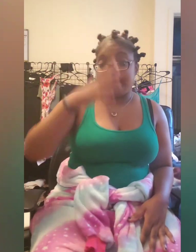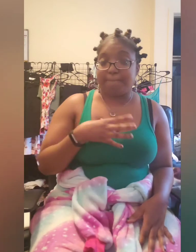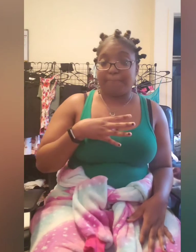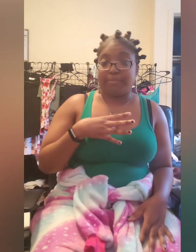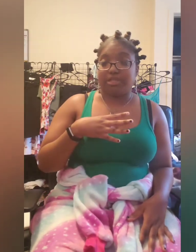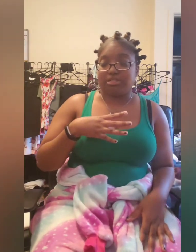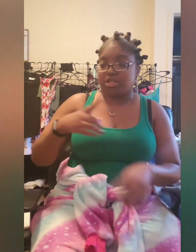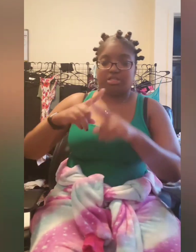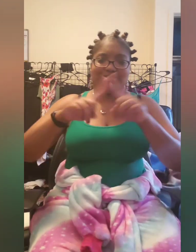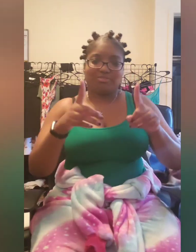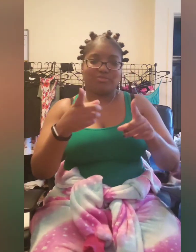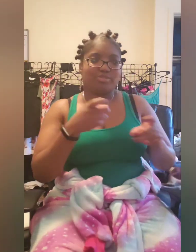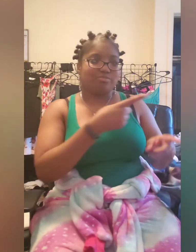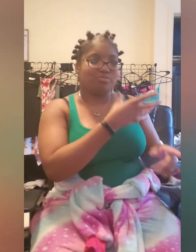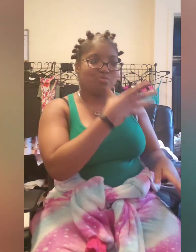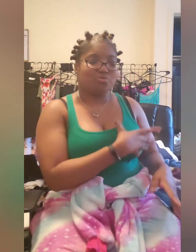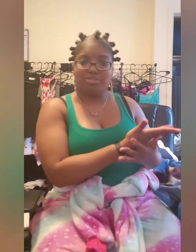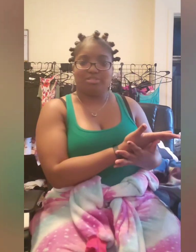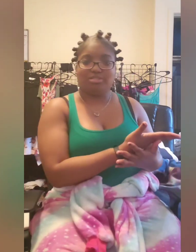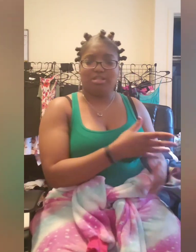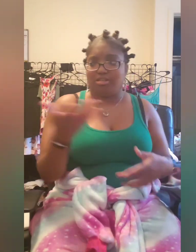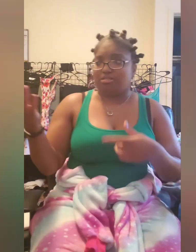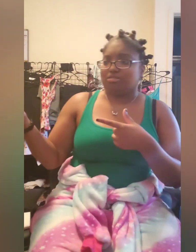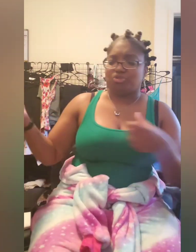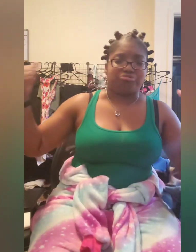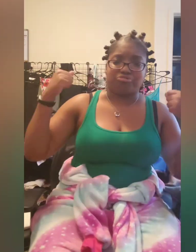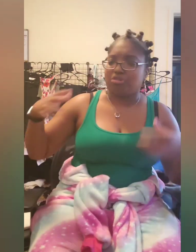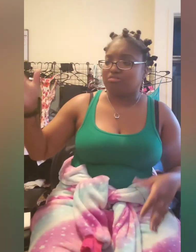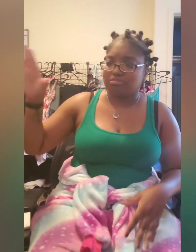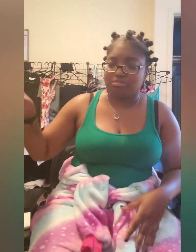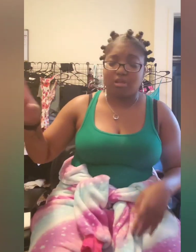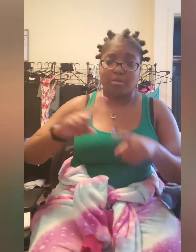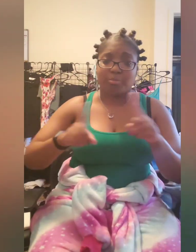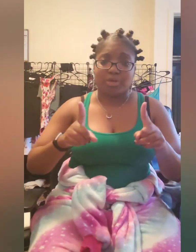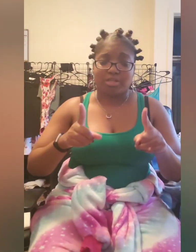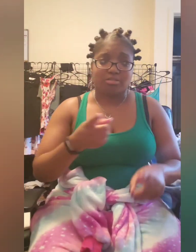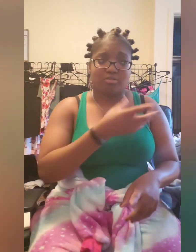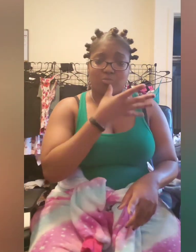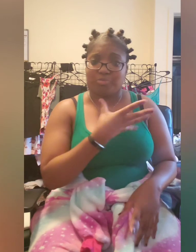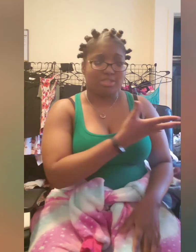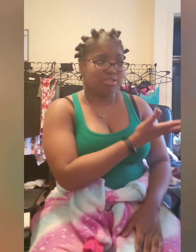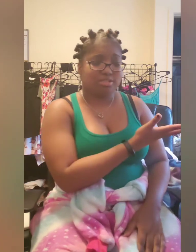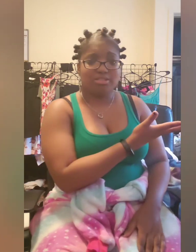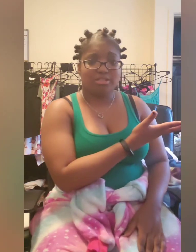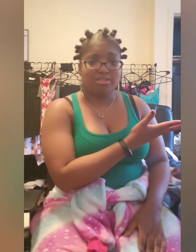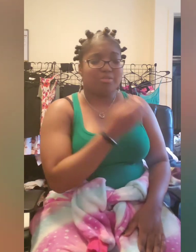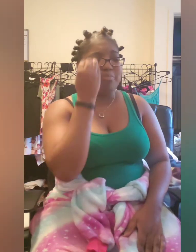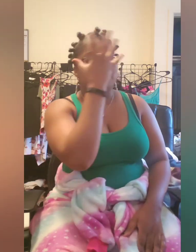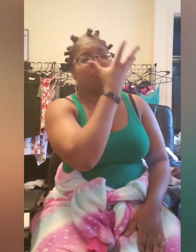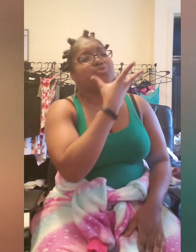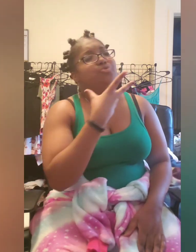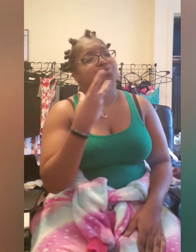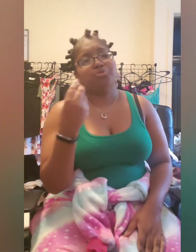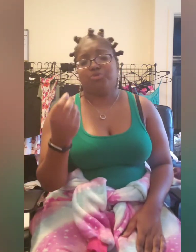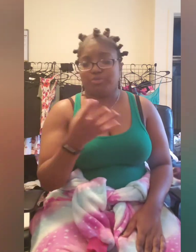And then there are women who are soft and beautiful and they can be